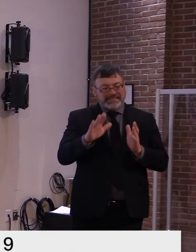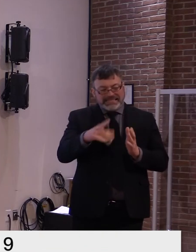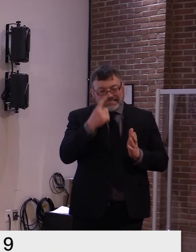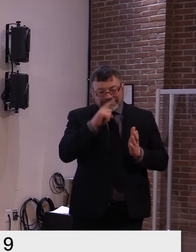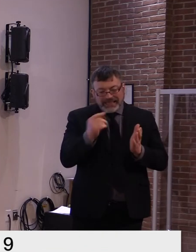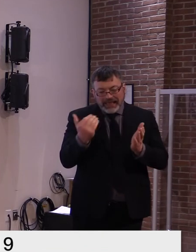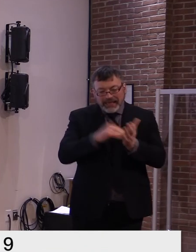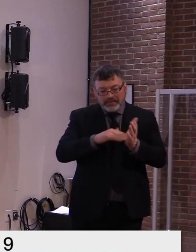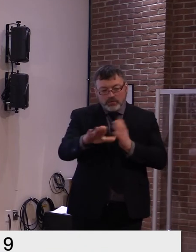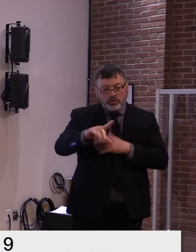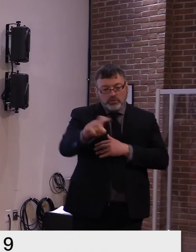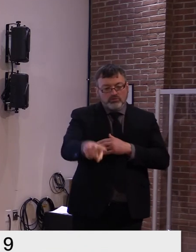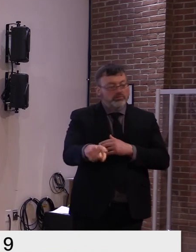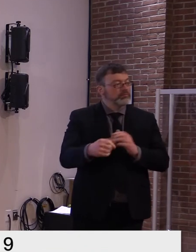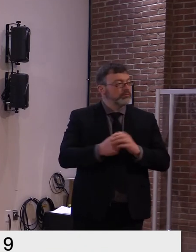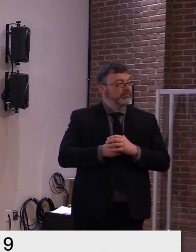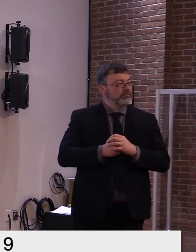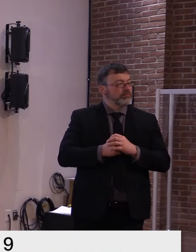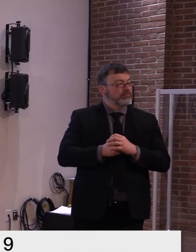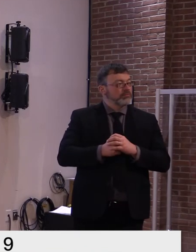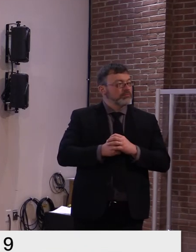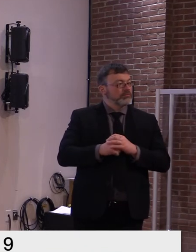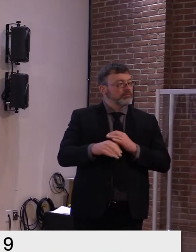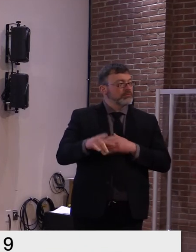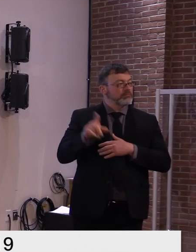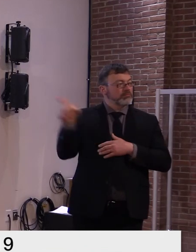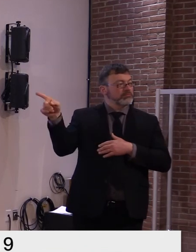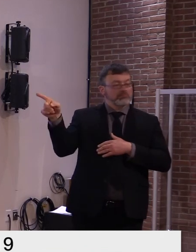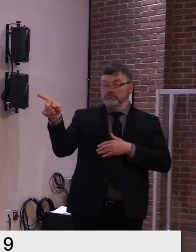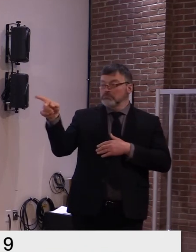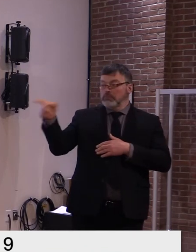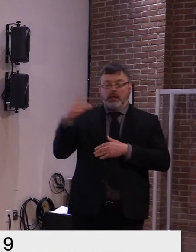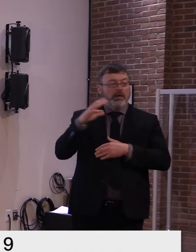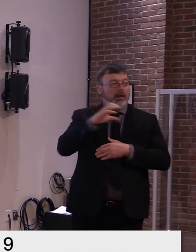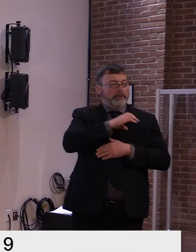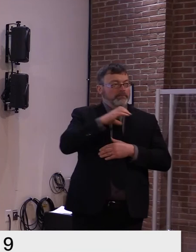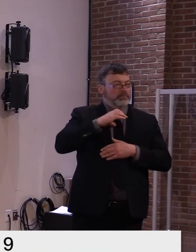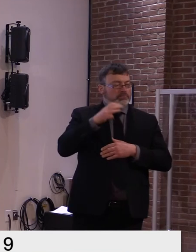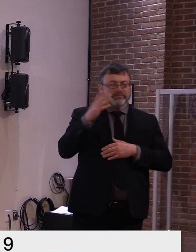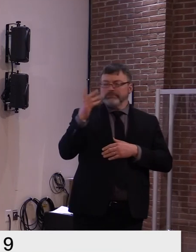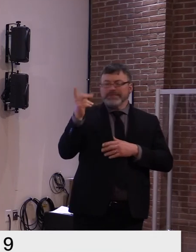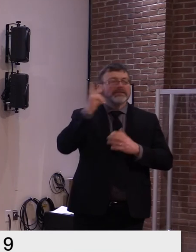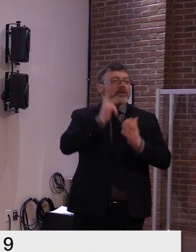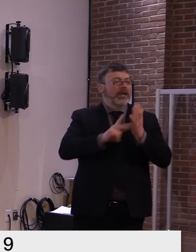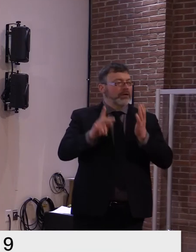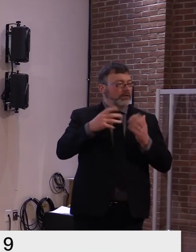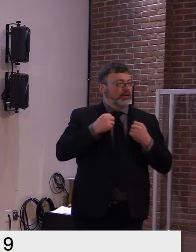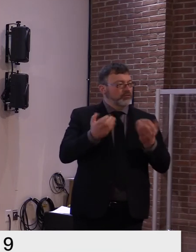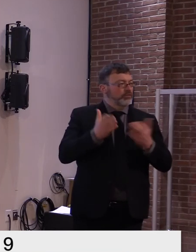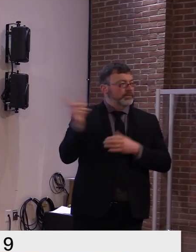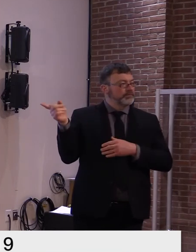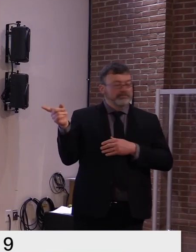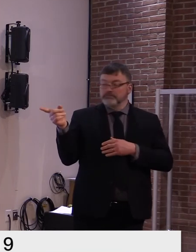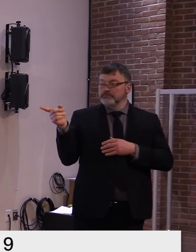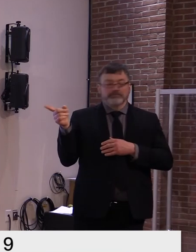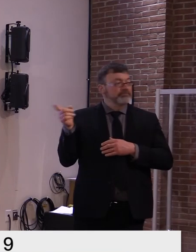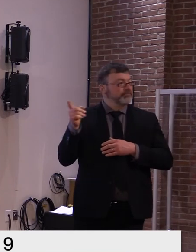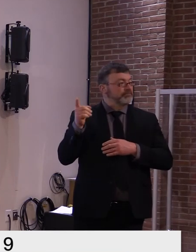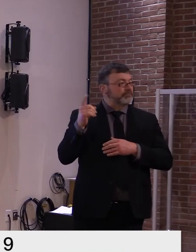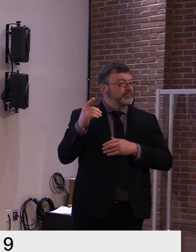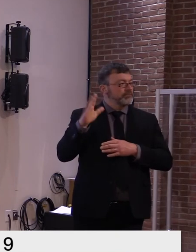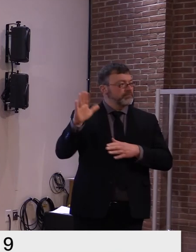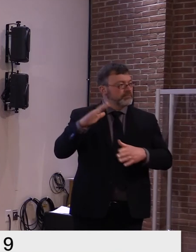cases over and above those two as part of this latest announcement? Cameron, I apologize. We somehow